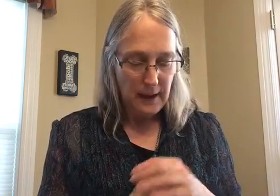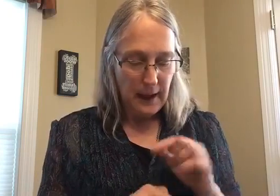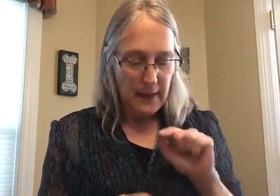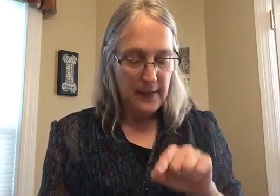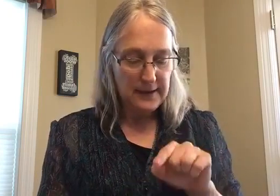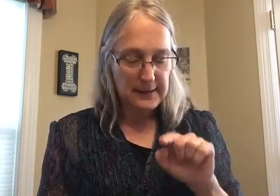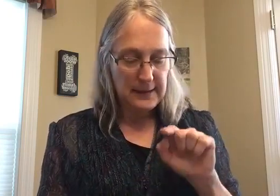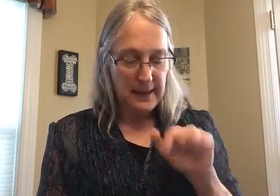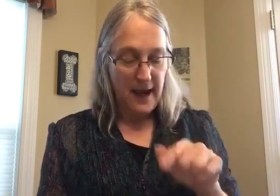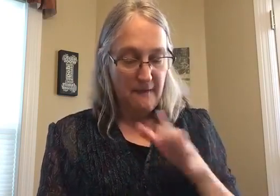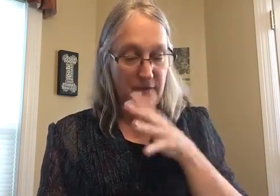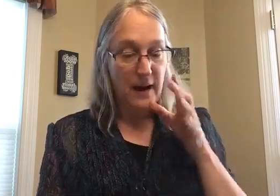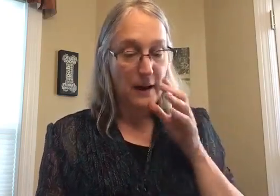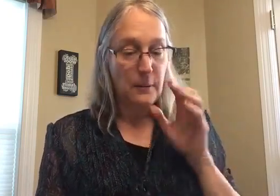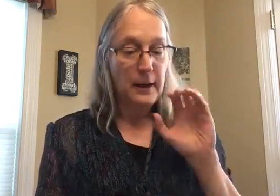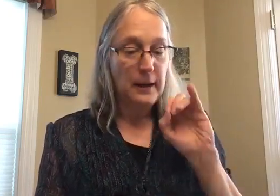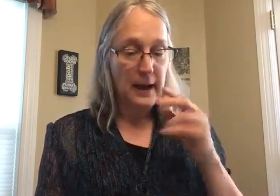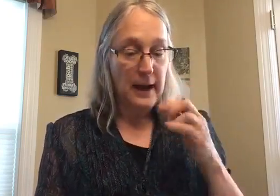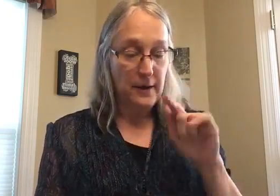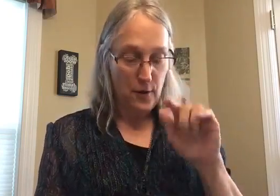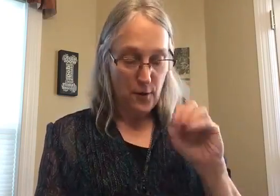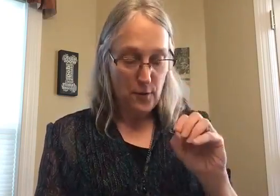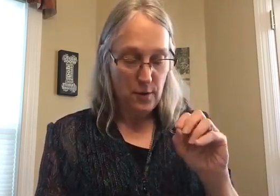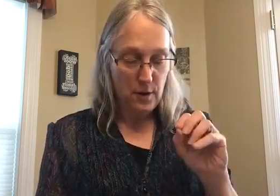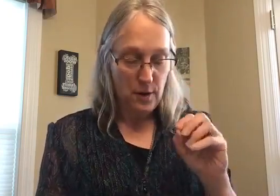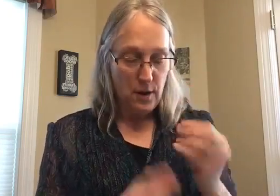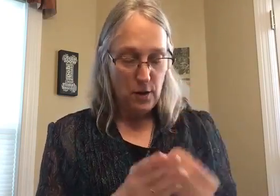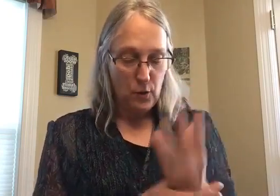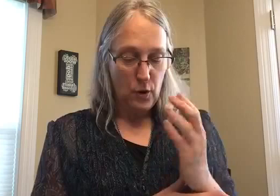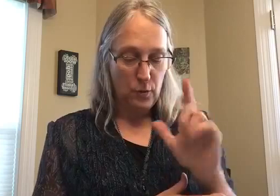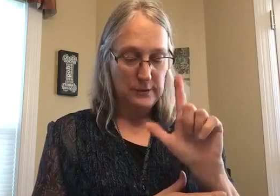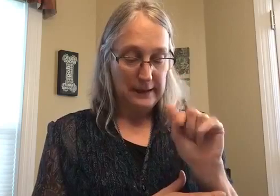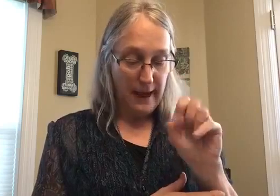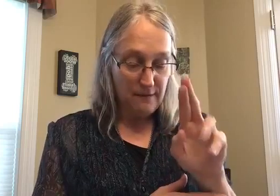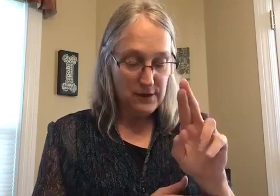And that farm in Idaho grows lavender,